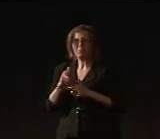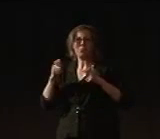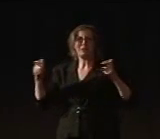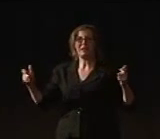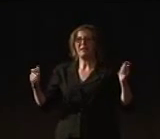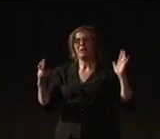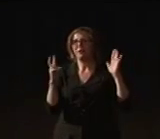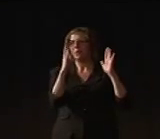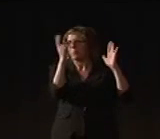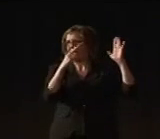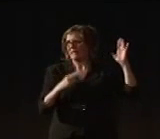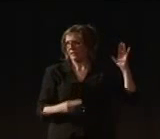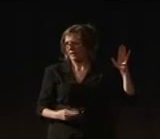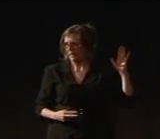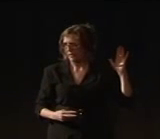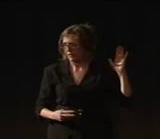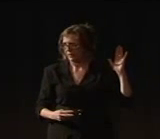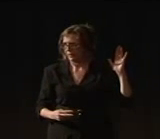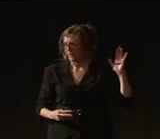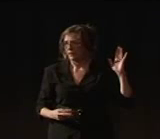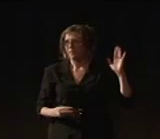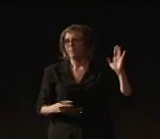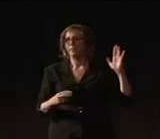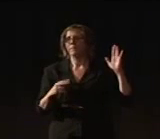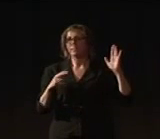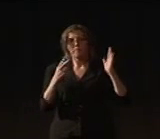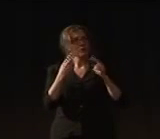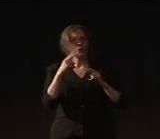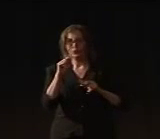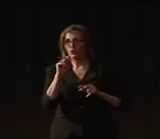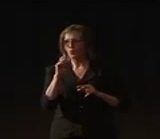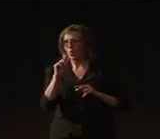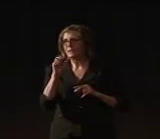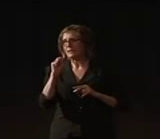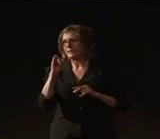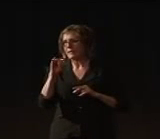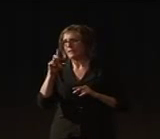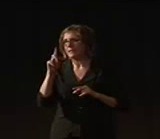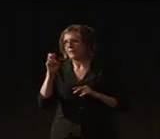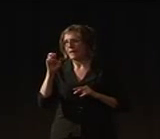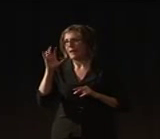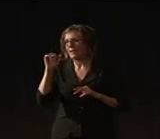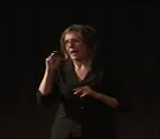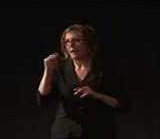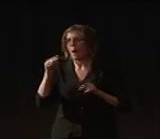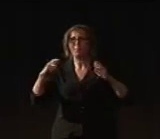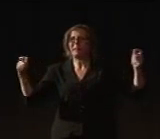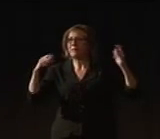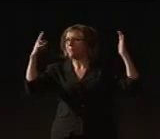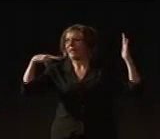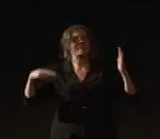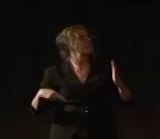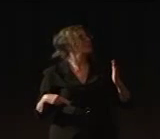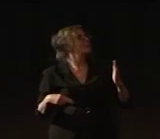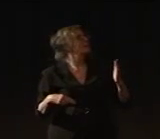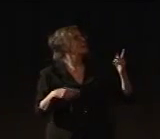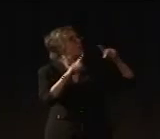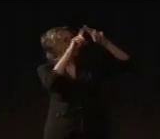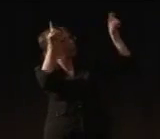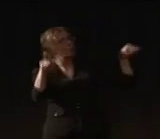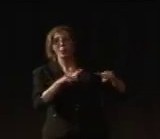painting, Nozze di Cana, not at first a very great painting, I mean, very large painting, but not so